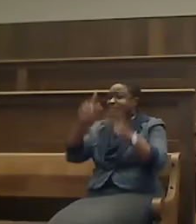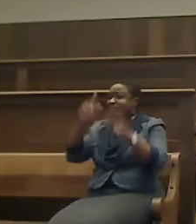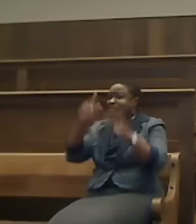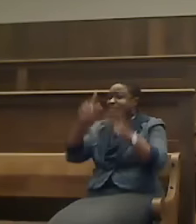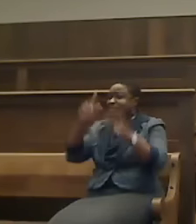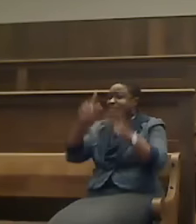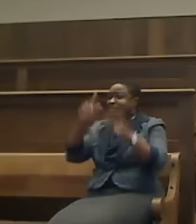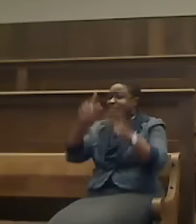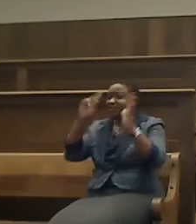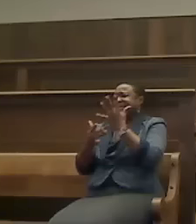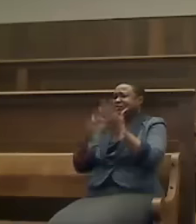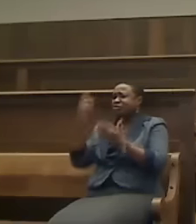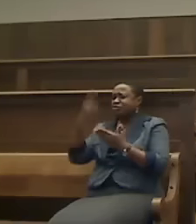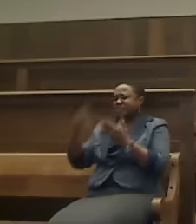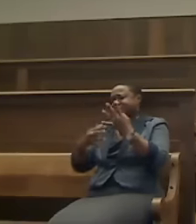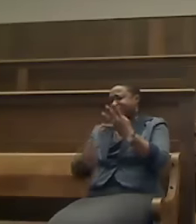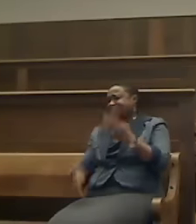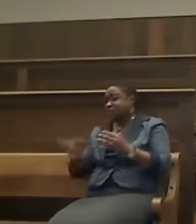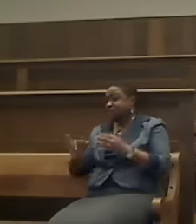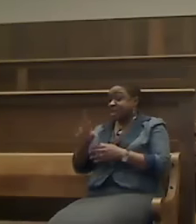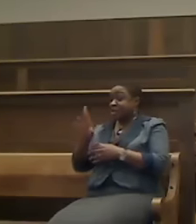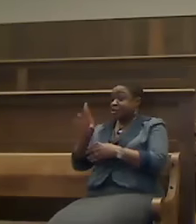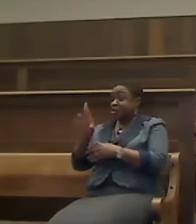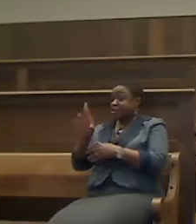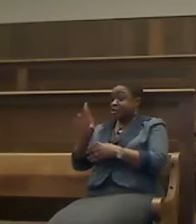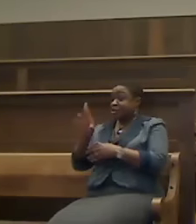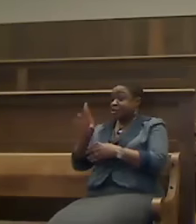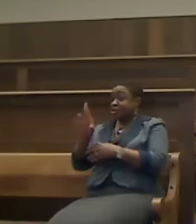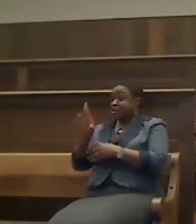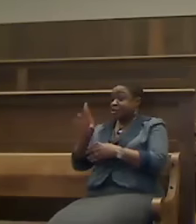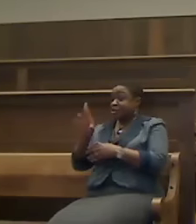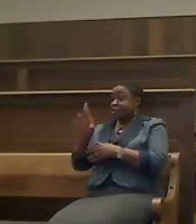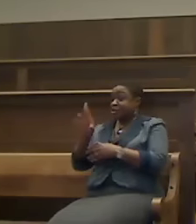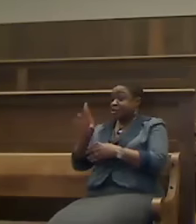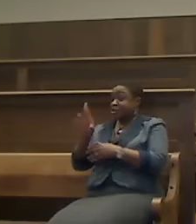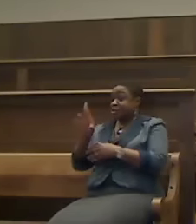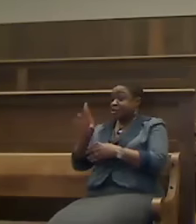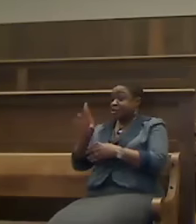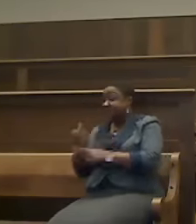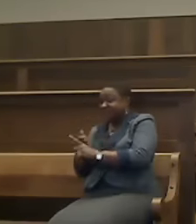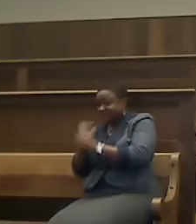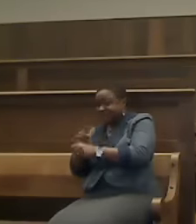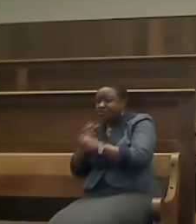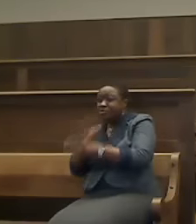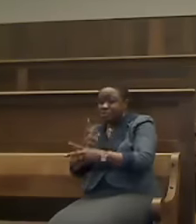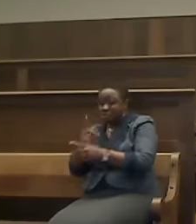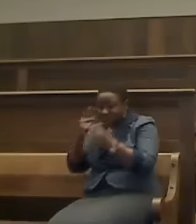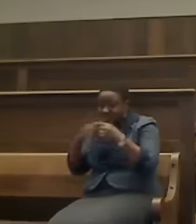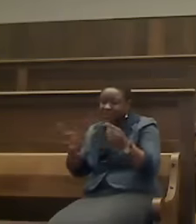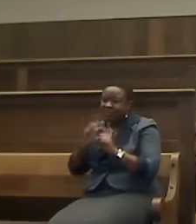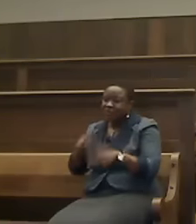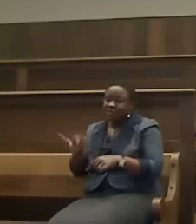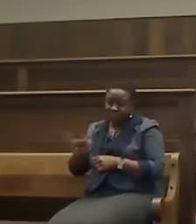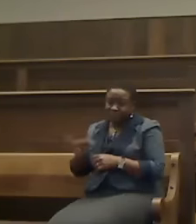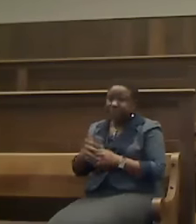bunch of technical reasons. Even the Roundup itself may provoke reactions that appear to be allergic. Any